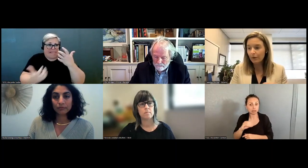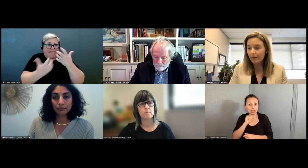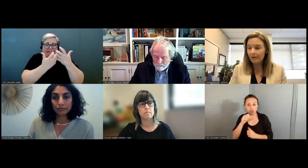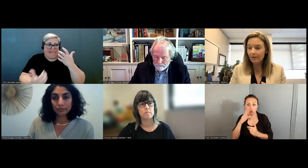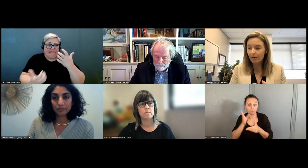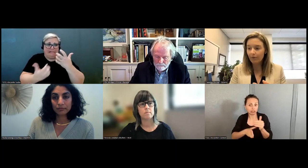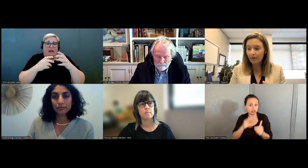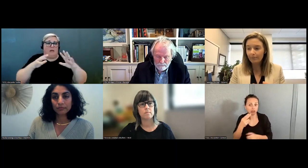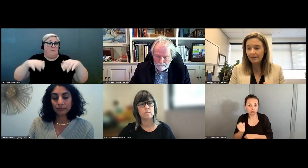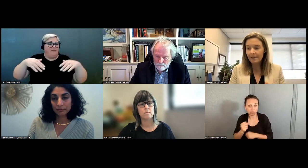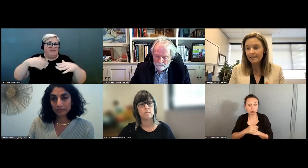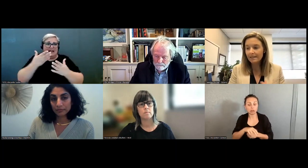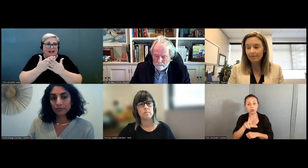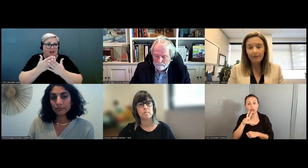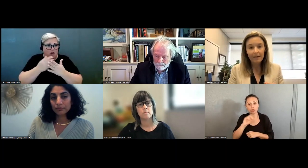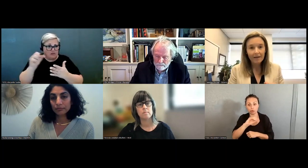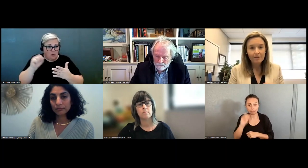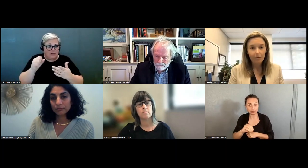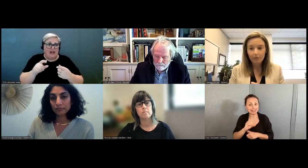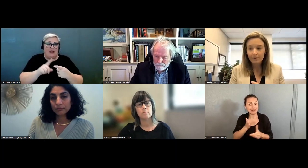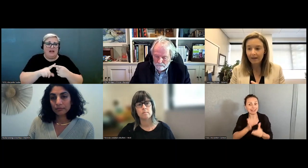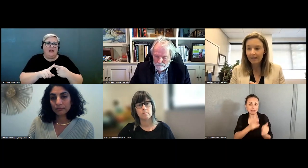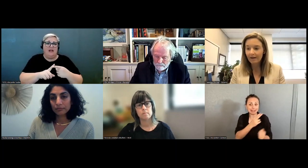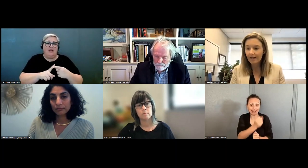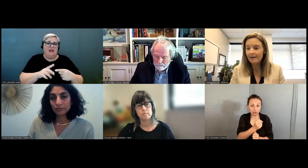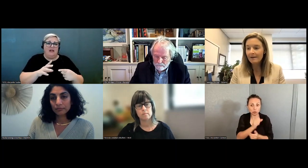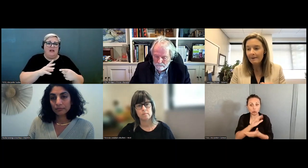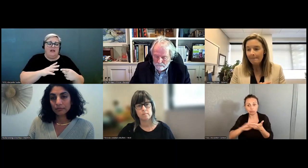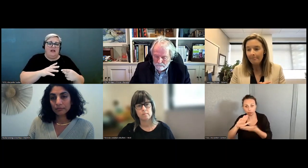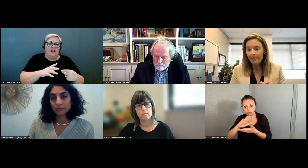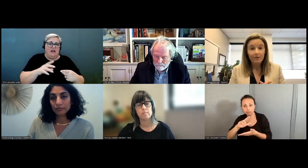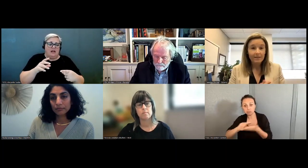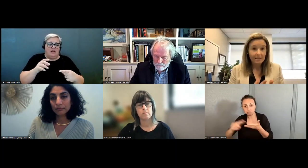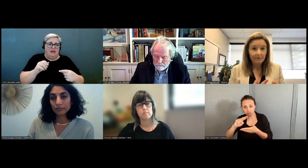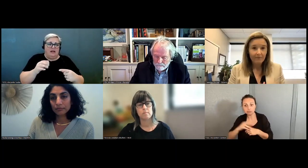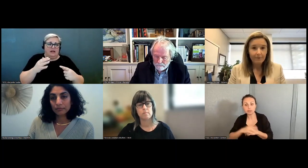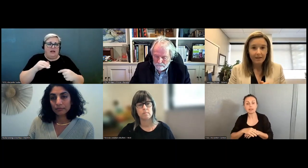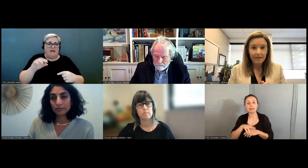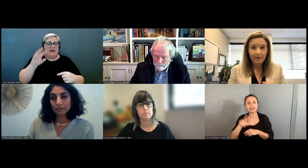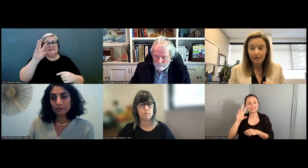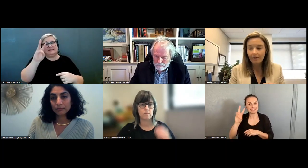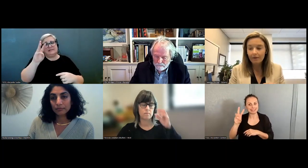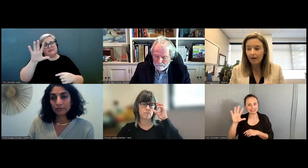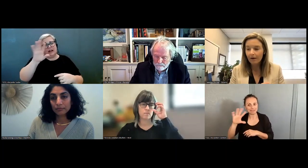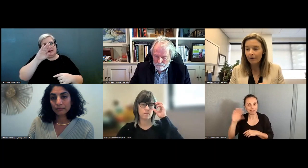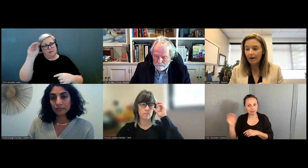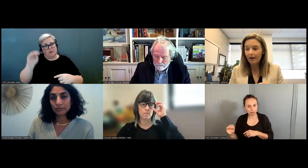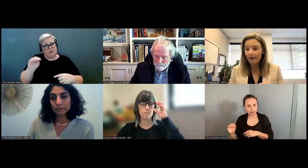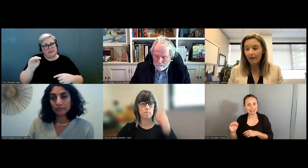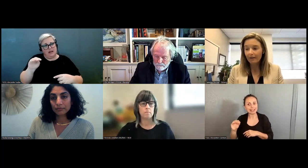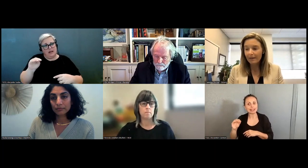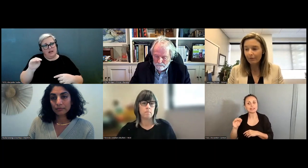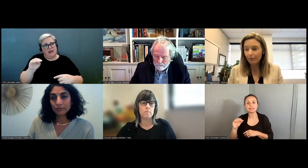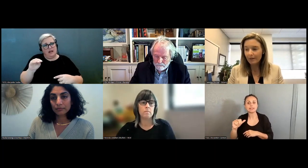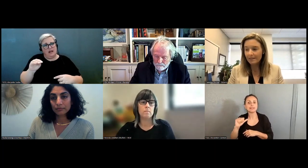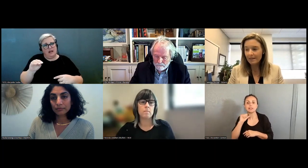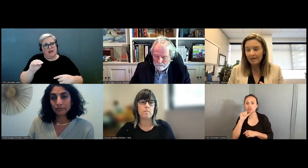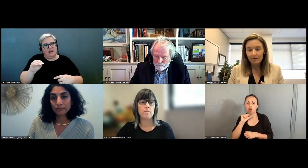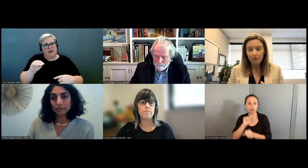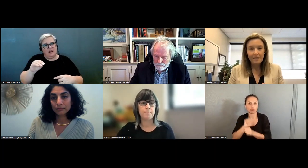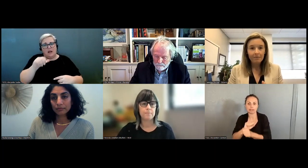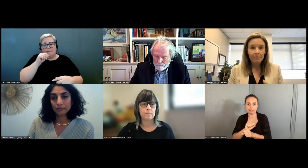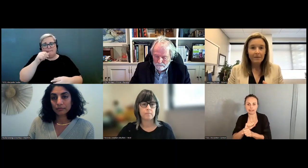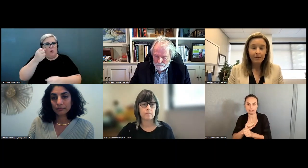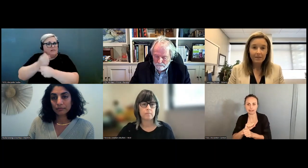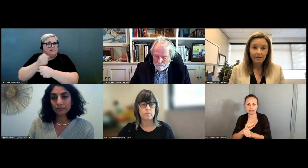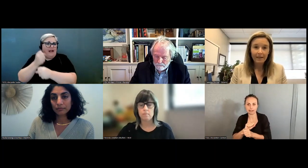high school, about 30% complete high school and post-secondary, and about 65% are not in the labor force.